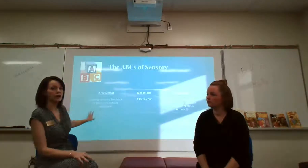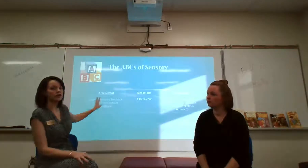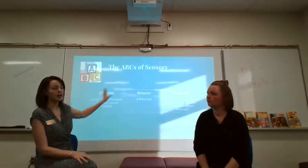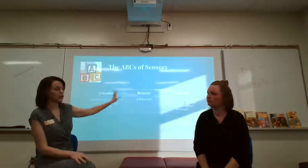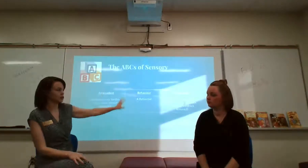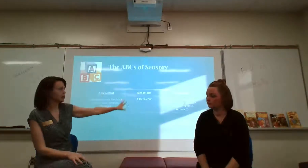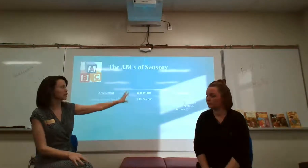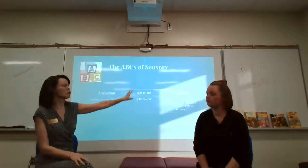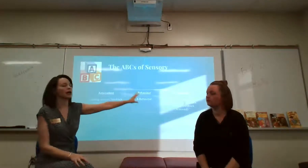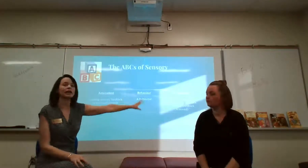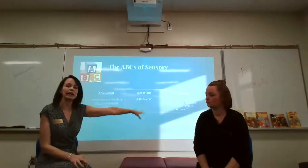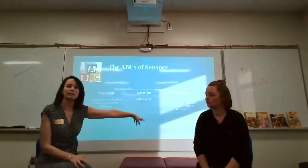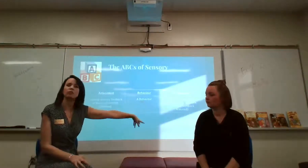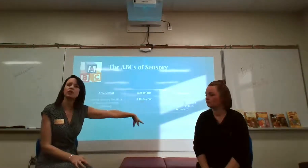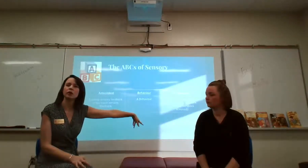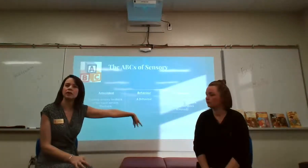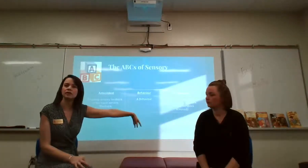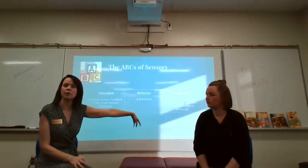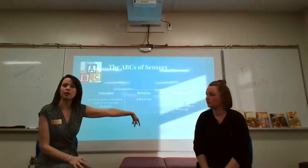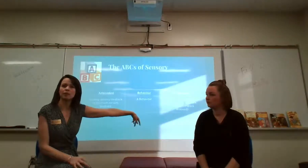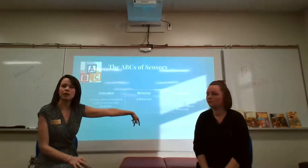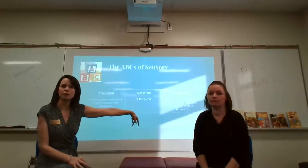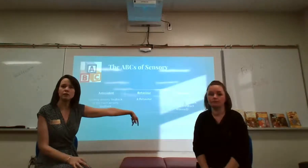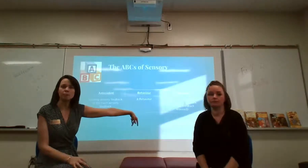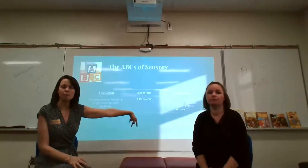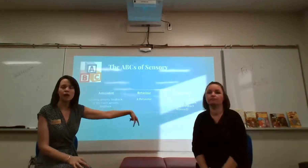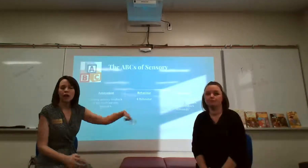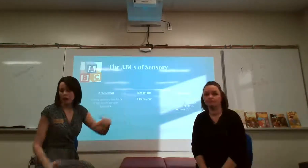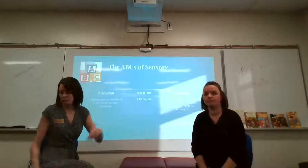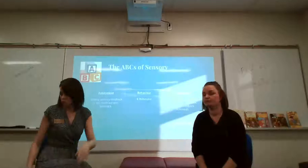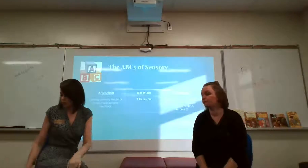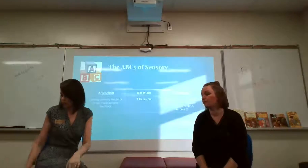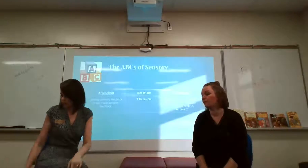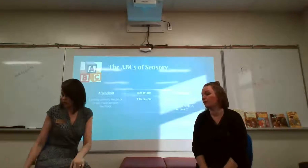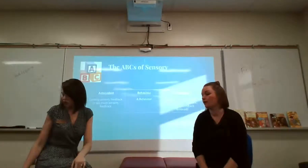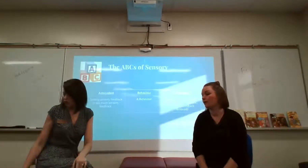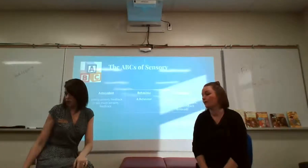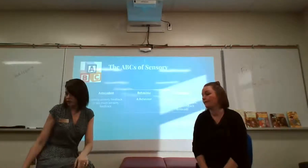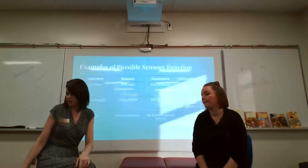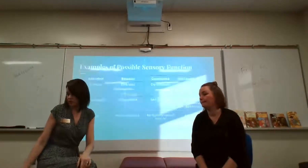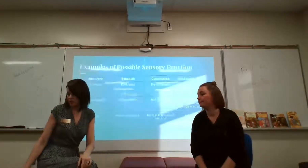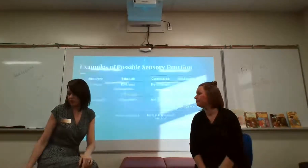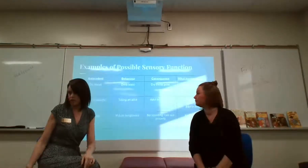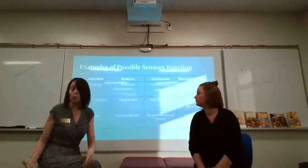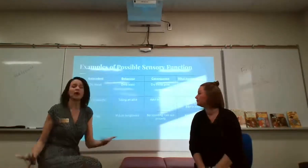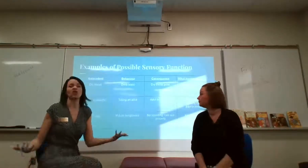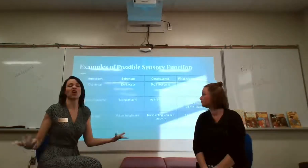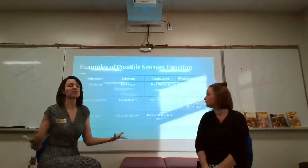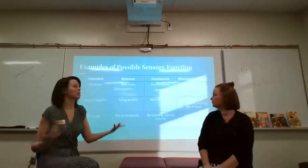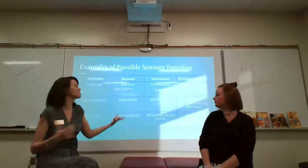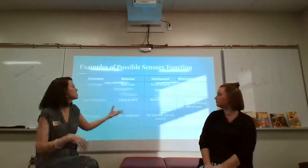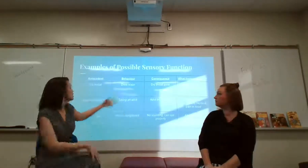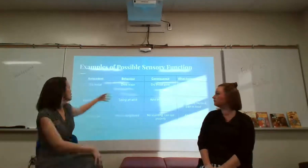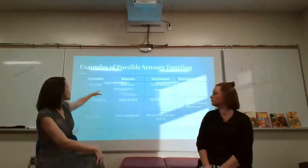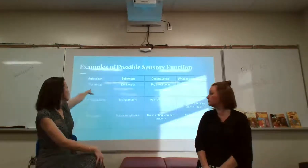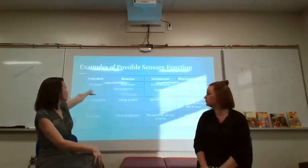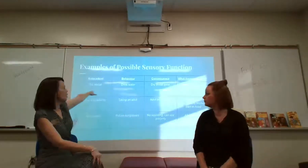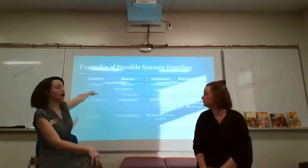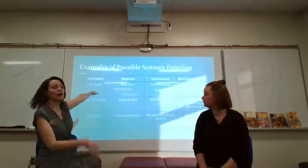I engage in behavior and it gets some feedback. Does that make sense? So when I show you these examples, they'll make a lot of sense. So I have a